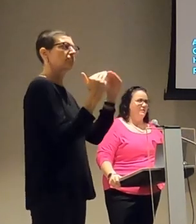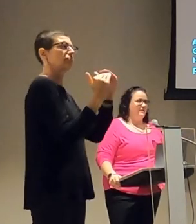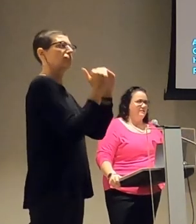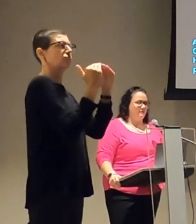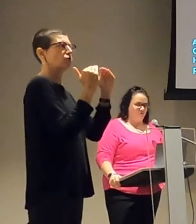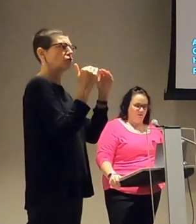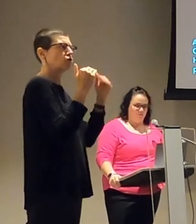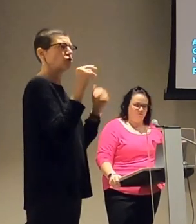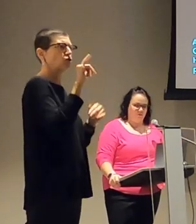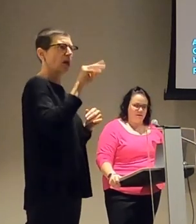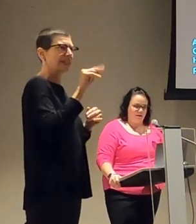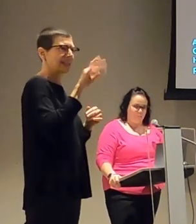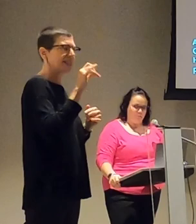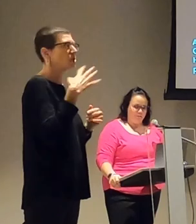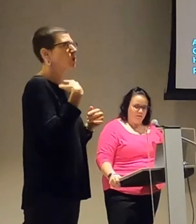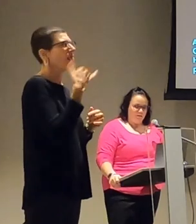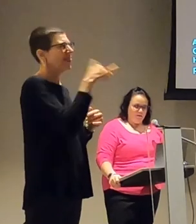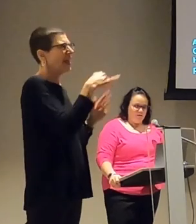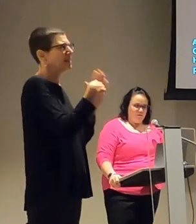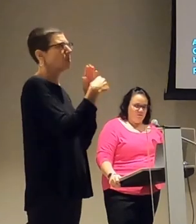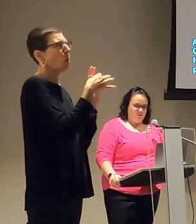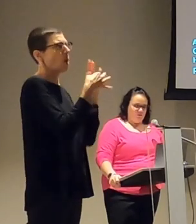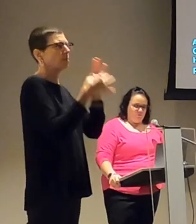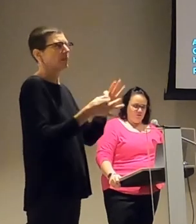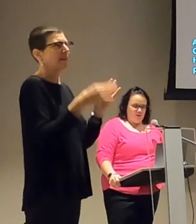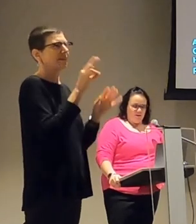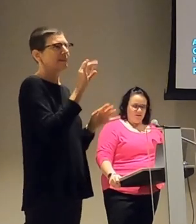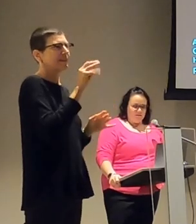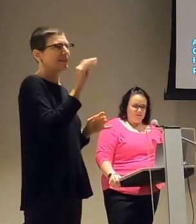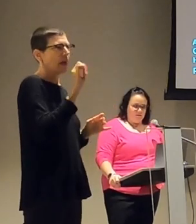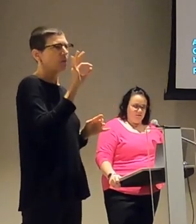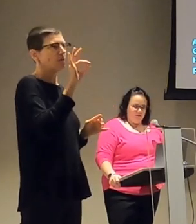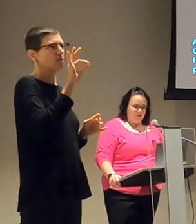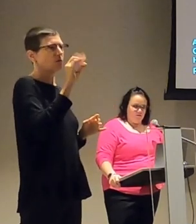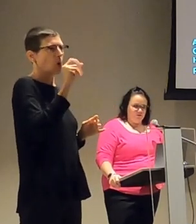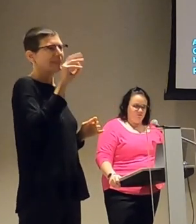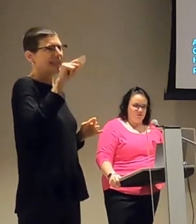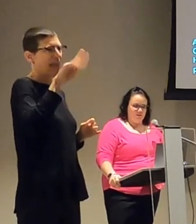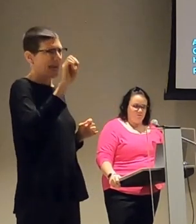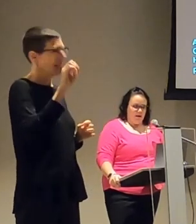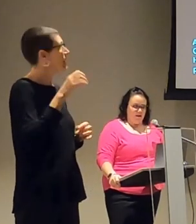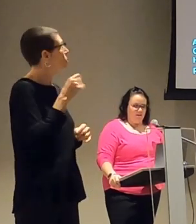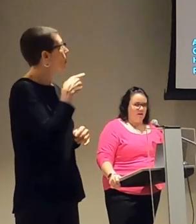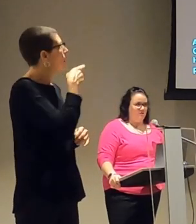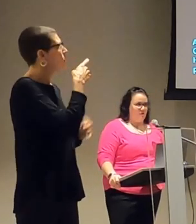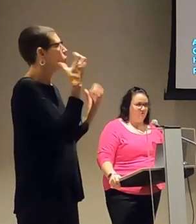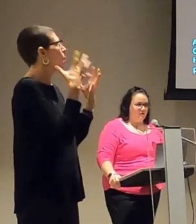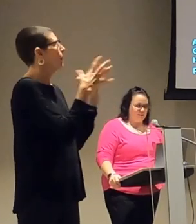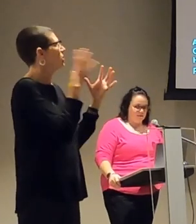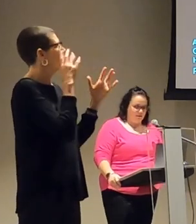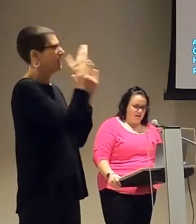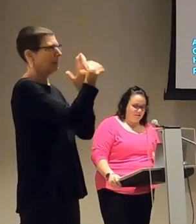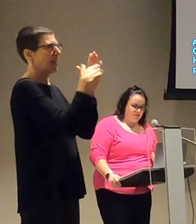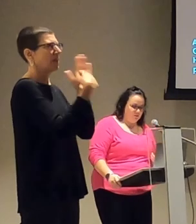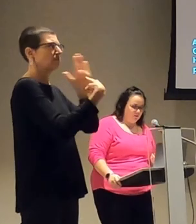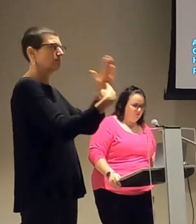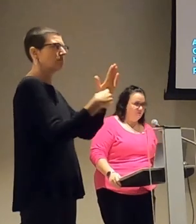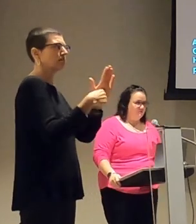talking about her as a femme forte. So she is, there's so much in this painting that kind of